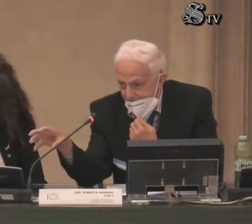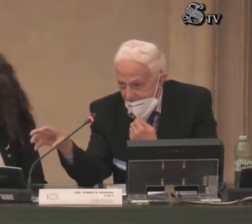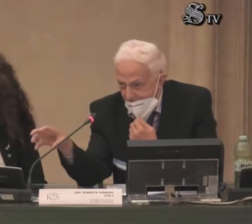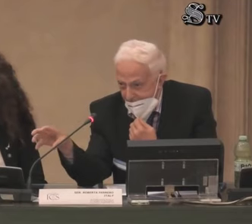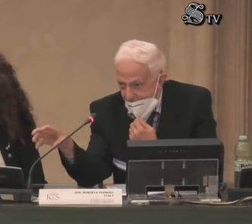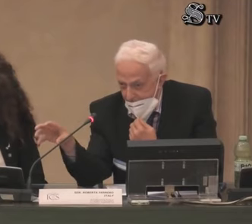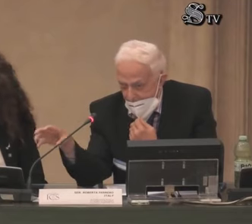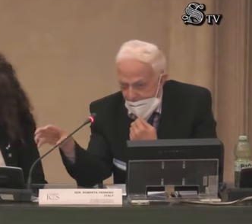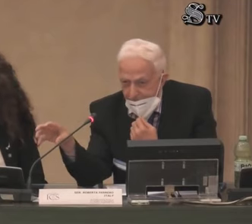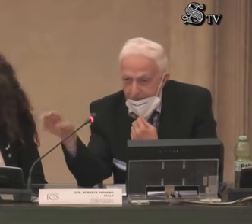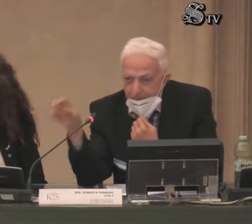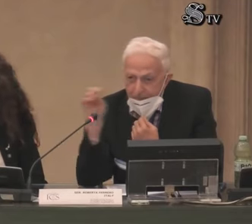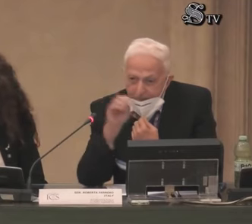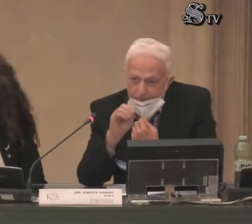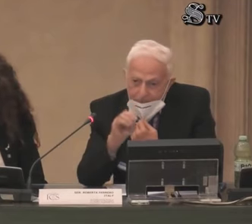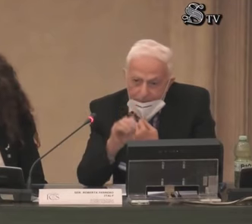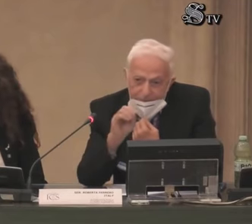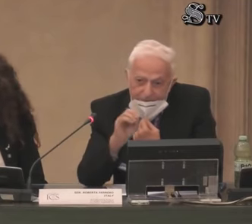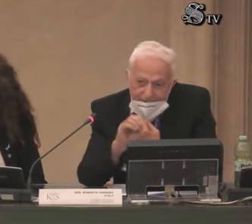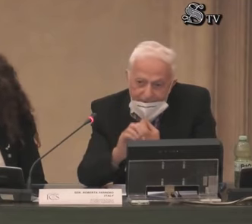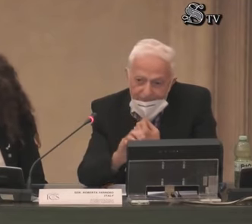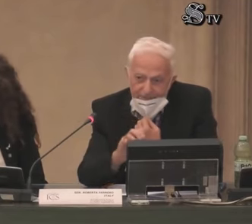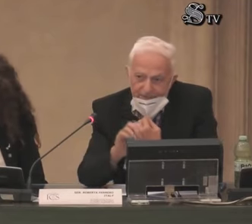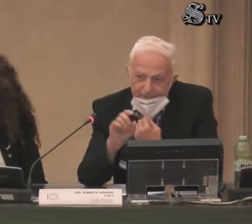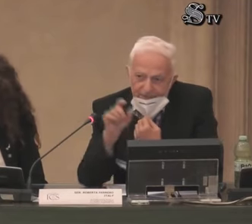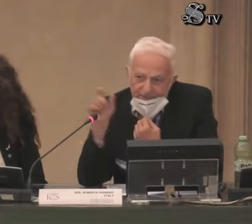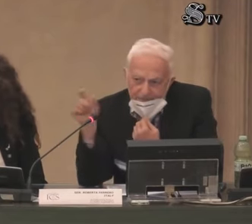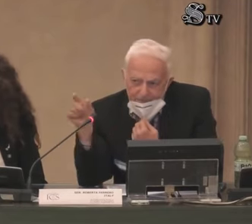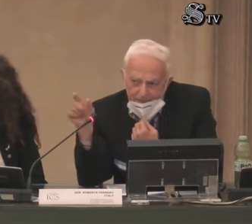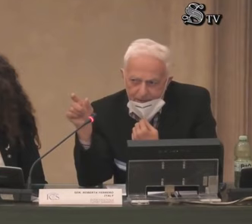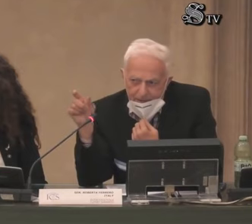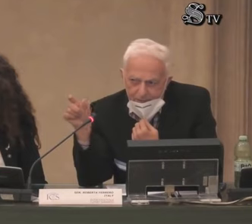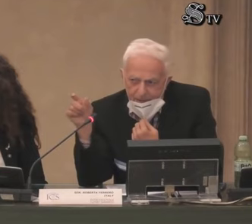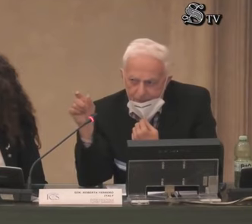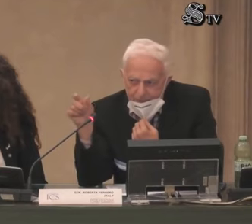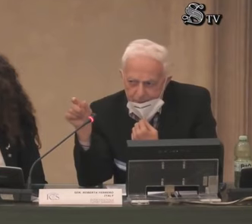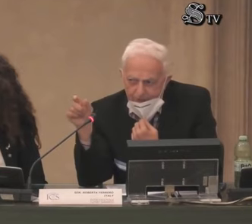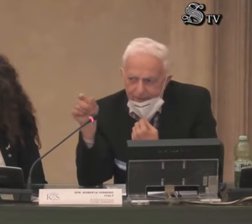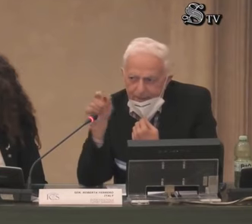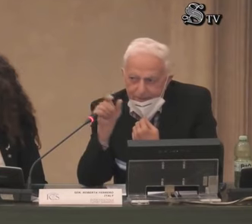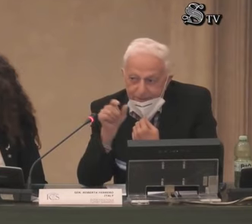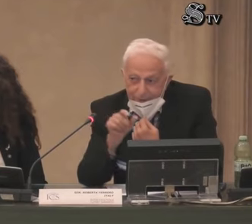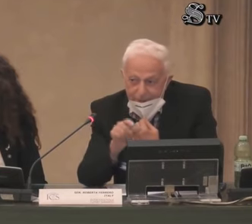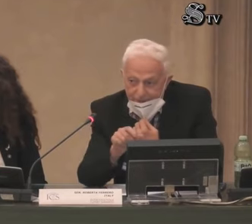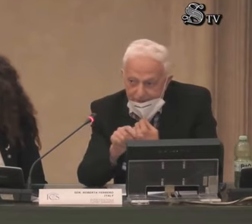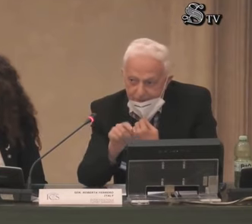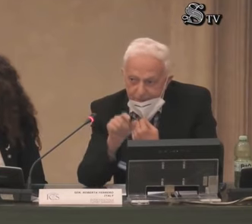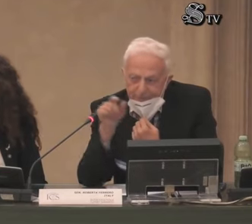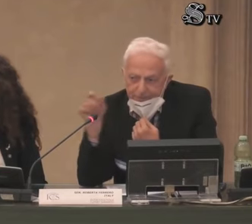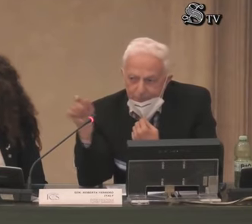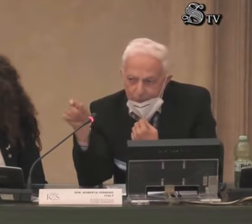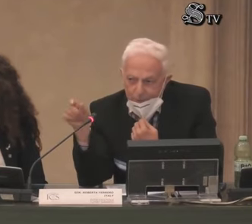the cells. Okay? But because the variant have some part of their genome that is